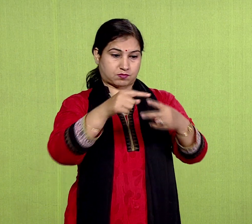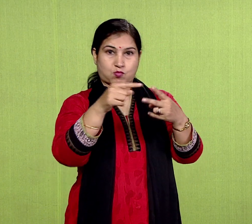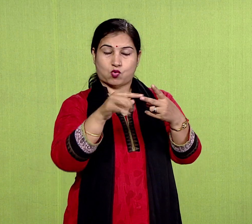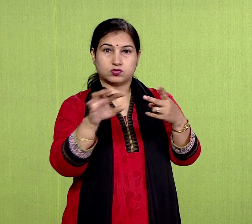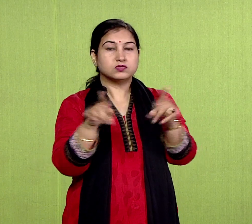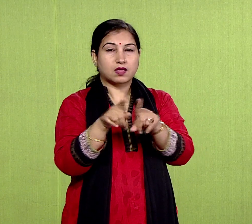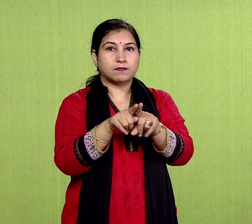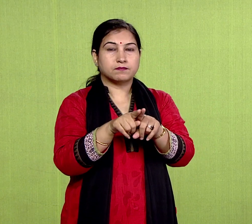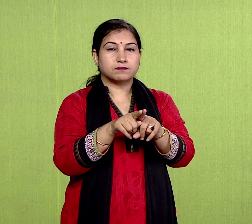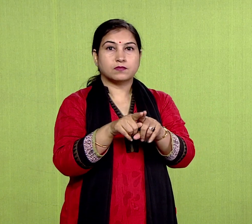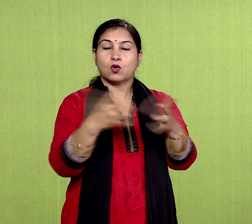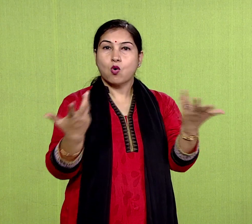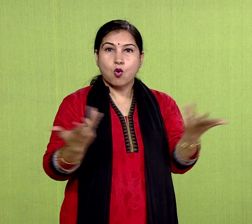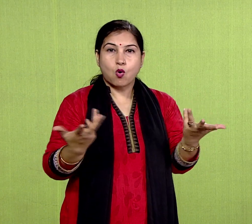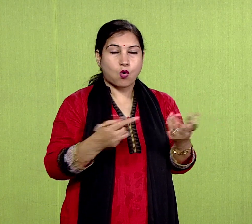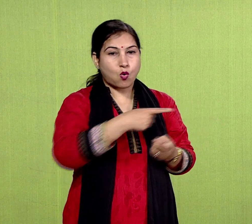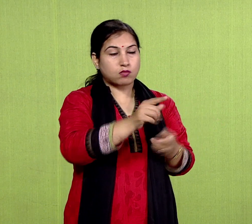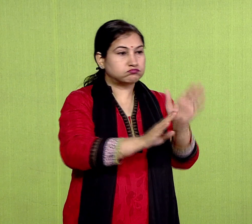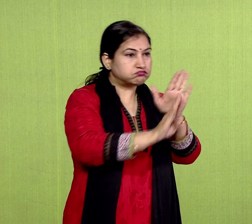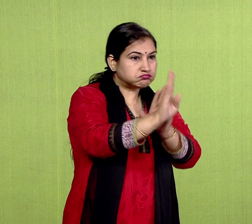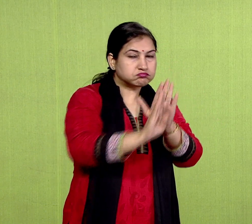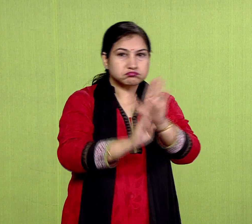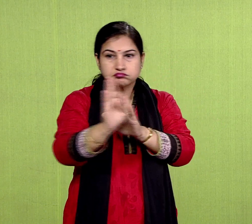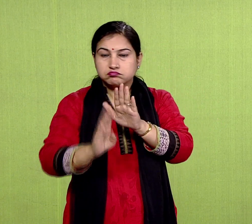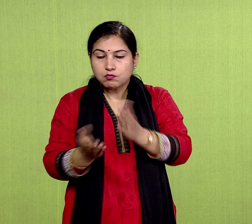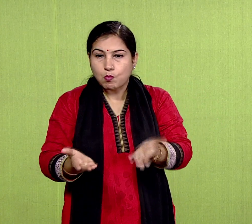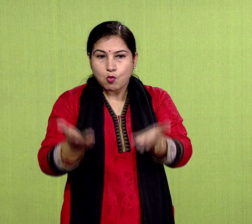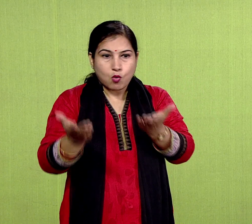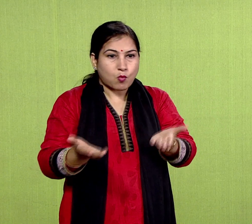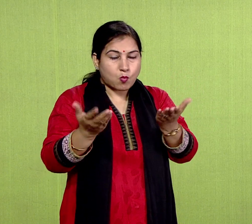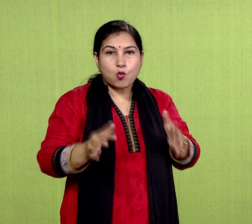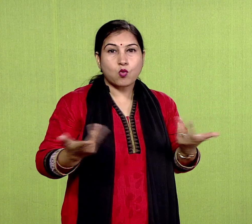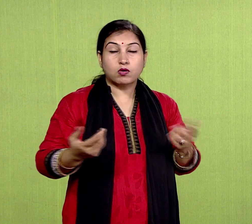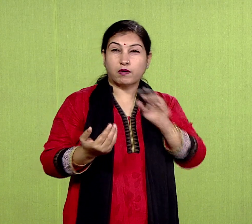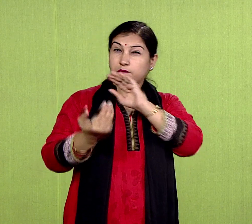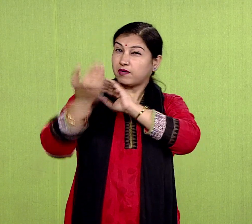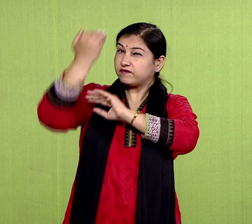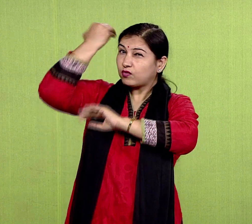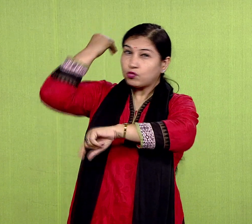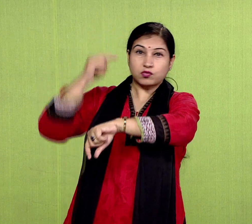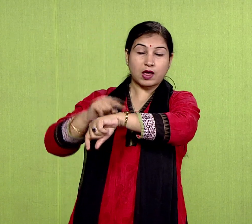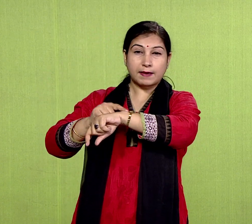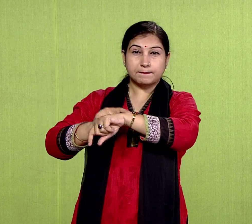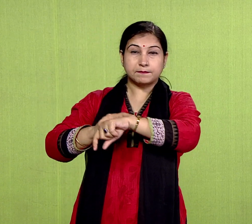also great progress was made by people in ancient India.